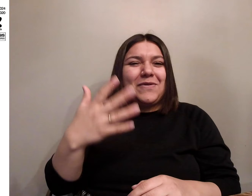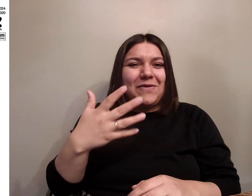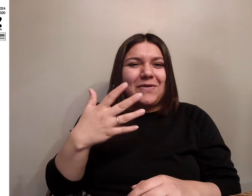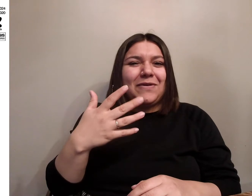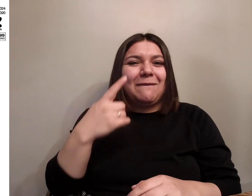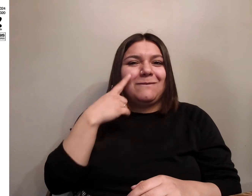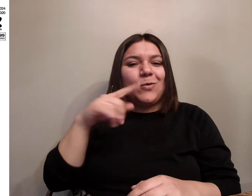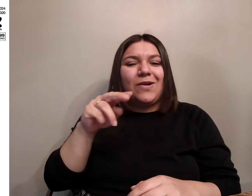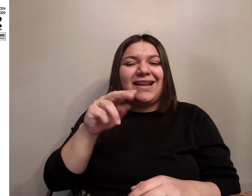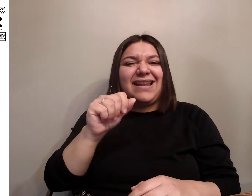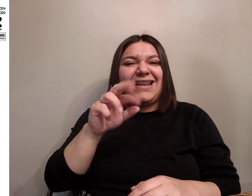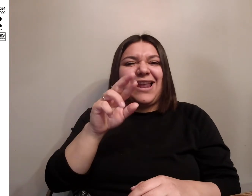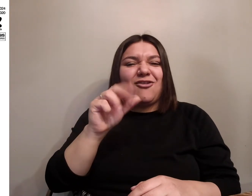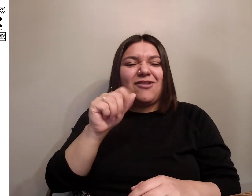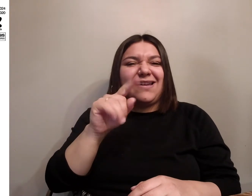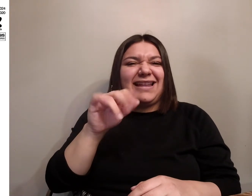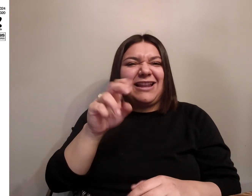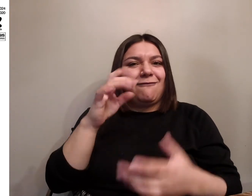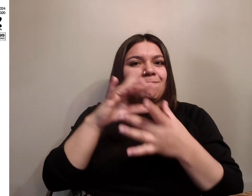pyramid of